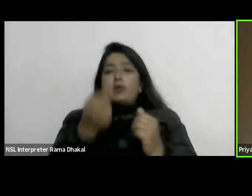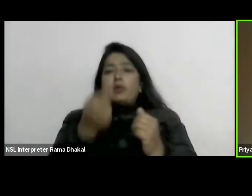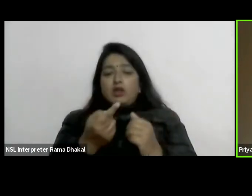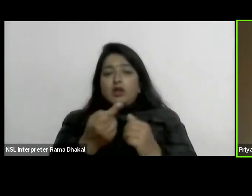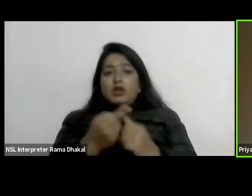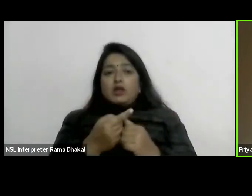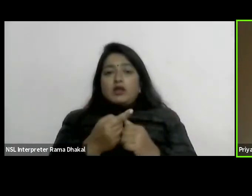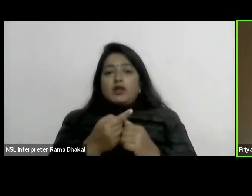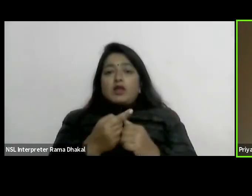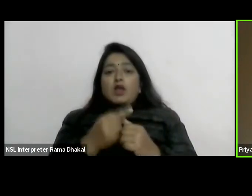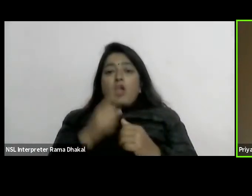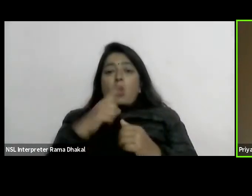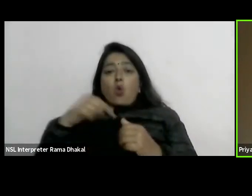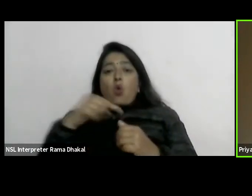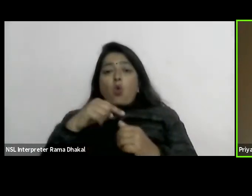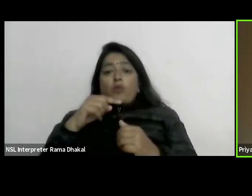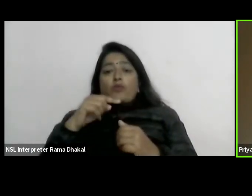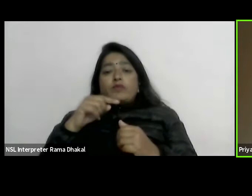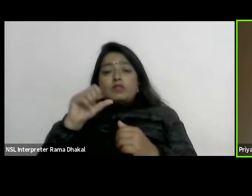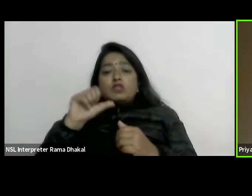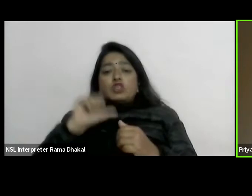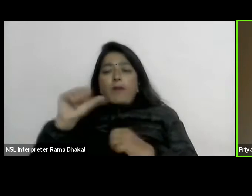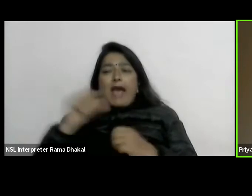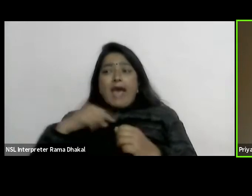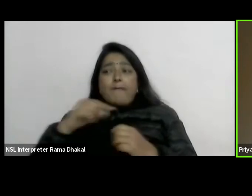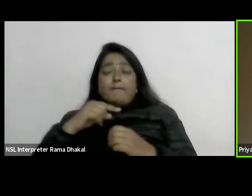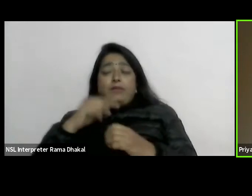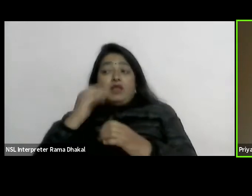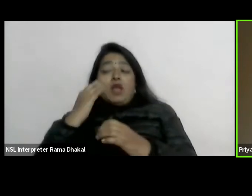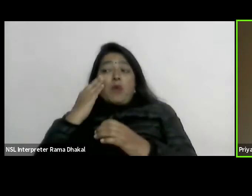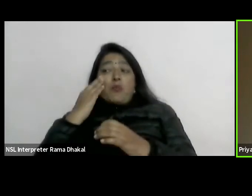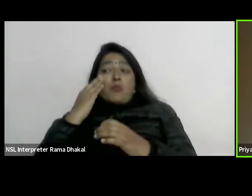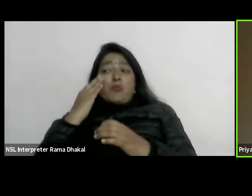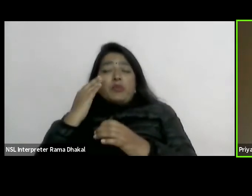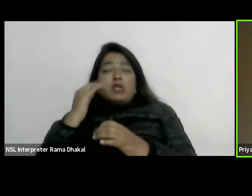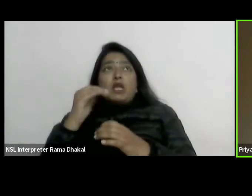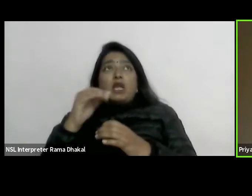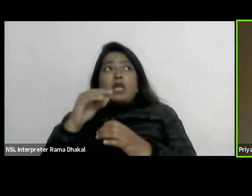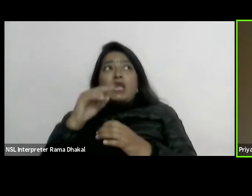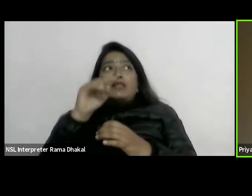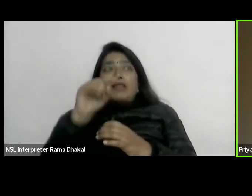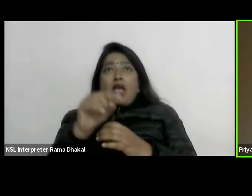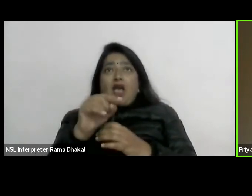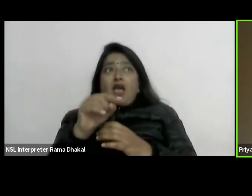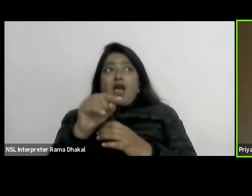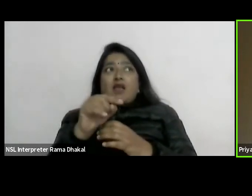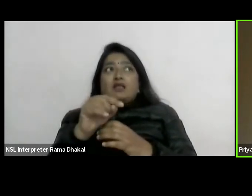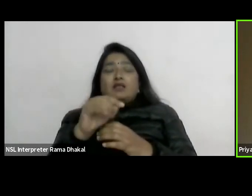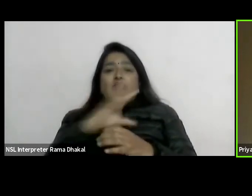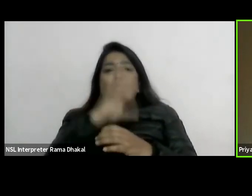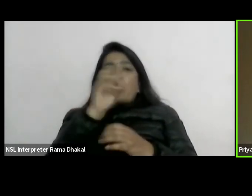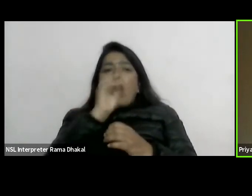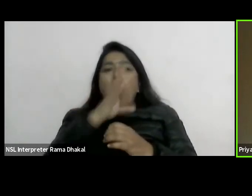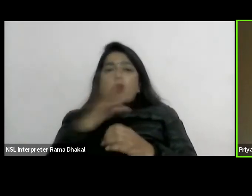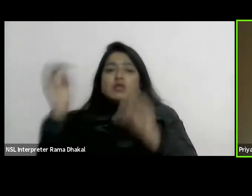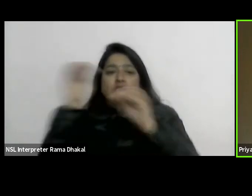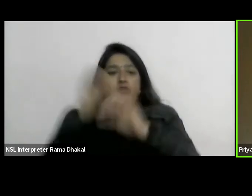when we saw that the GR had excluded the voices of almost everyone at those meetings, everyone who